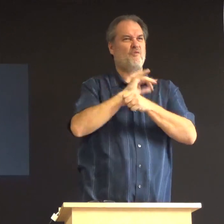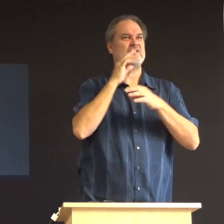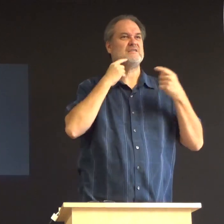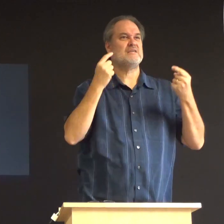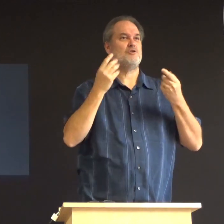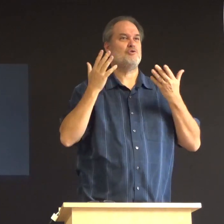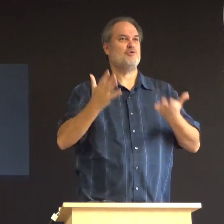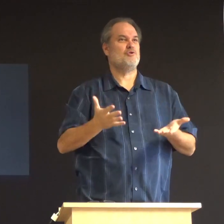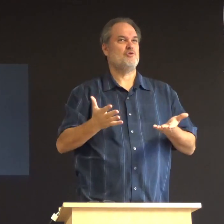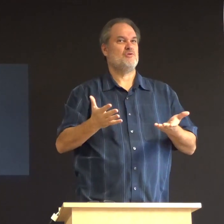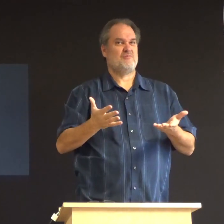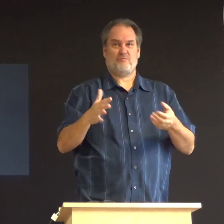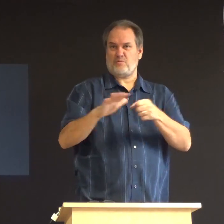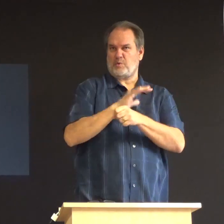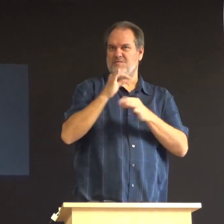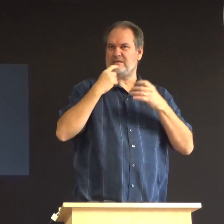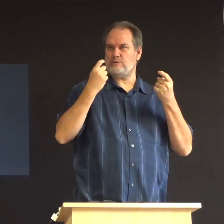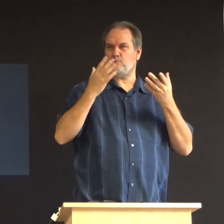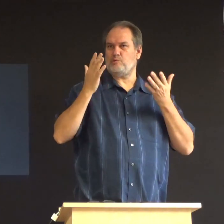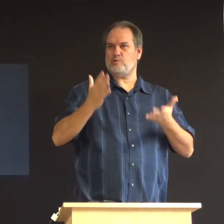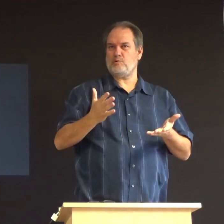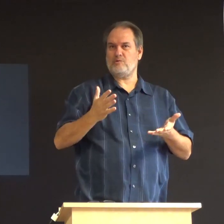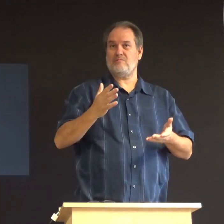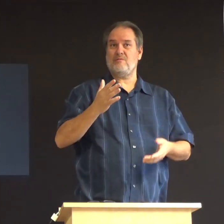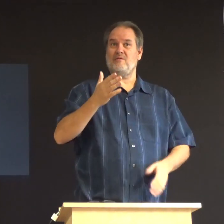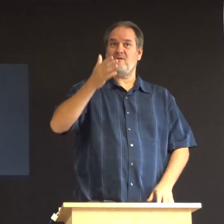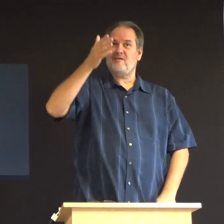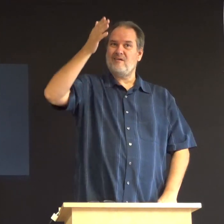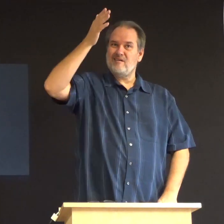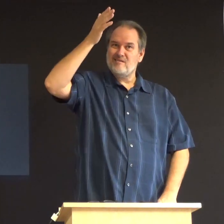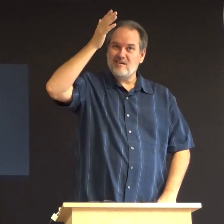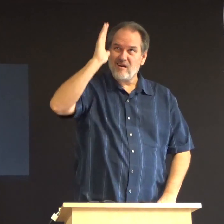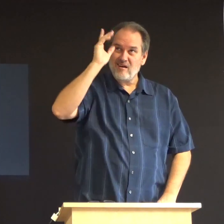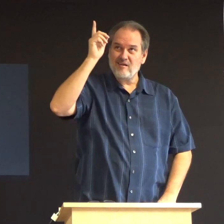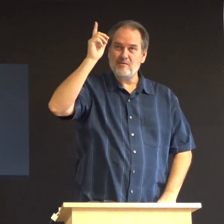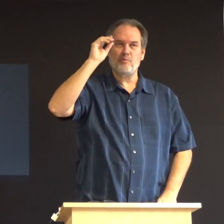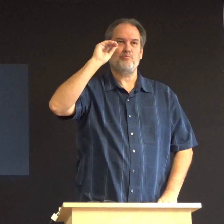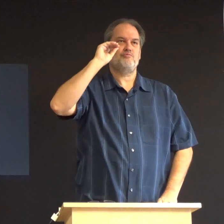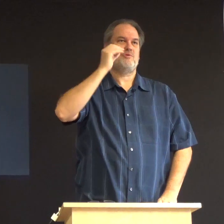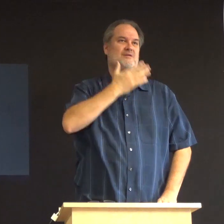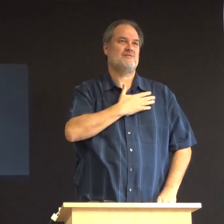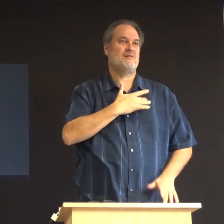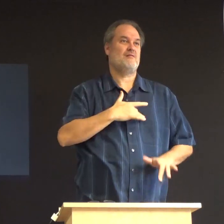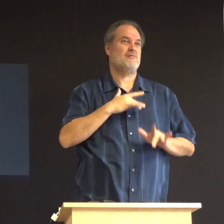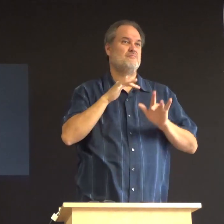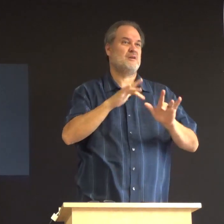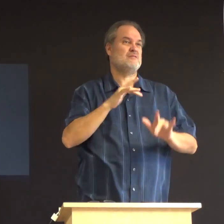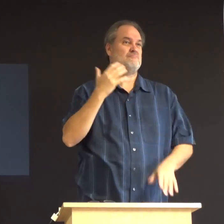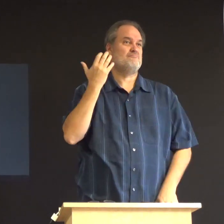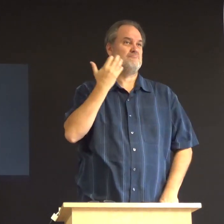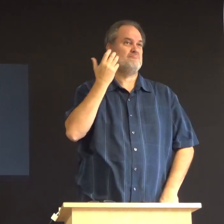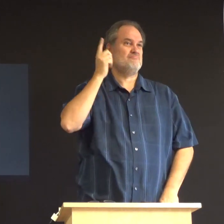women. This, the Bible is full of sinners, full of sinners. Again, it's grace and